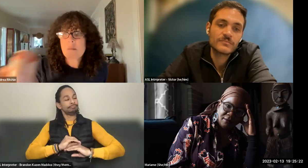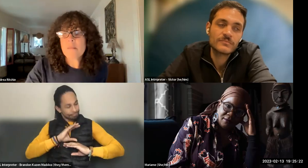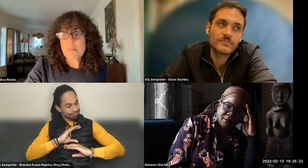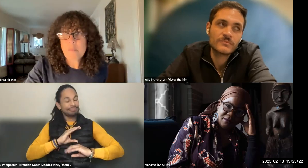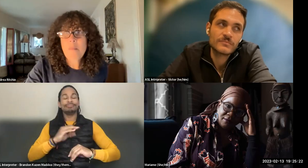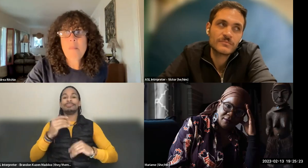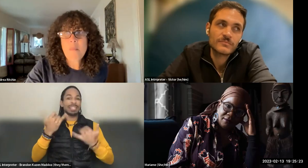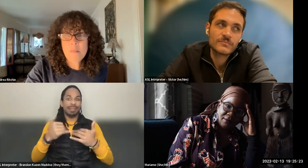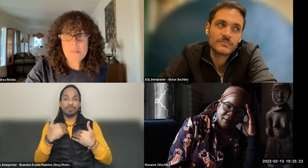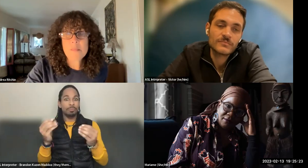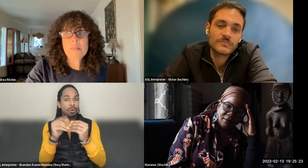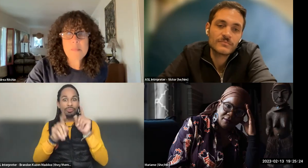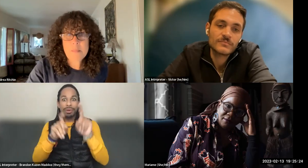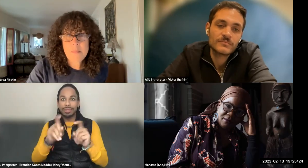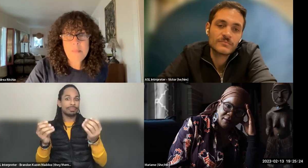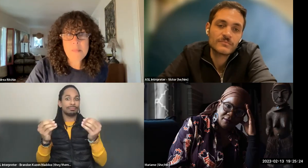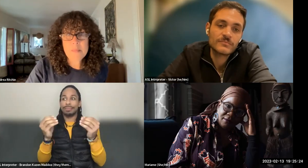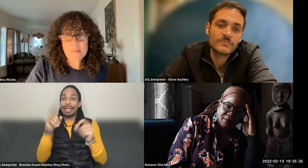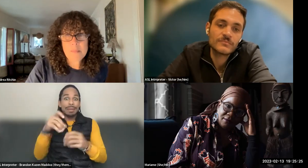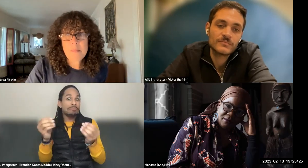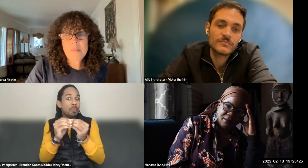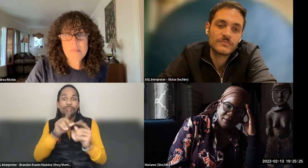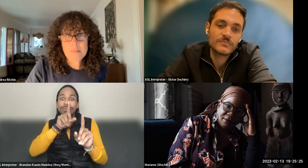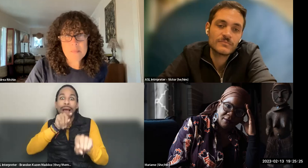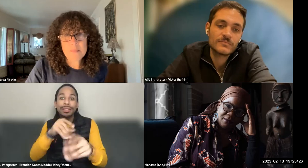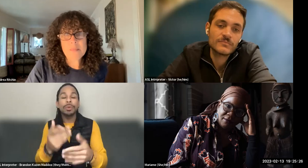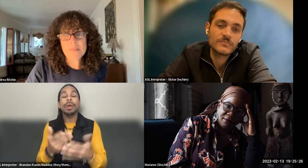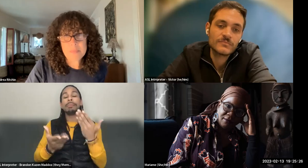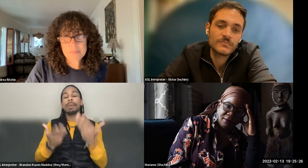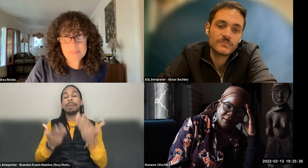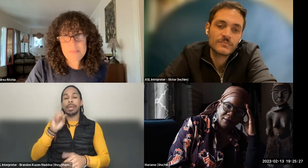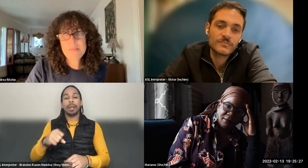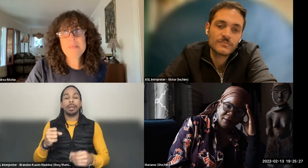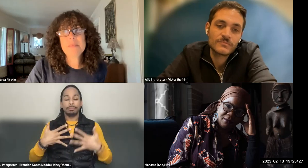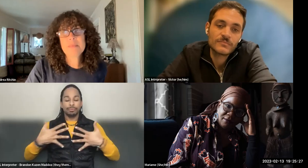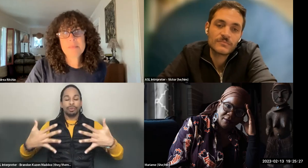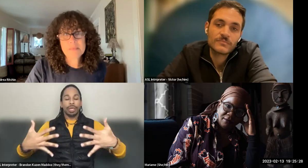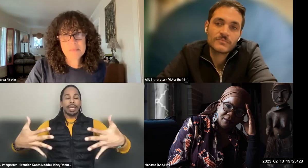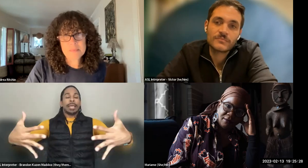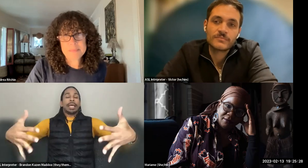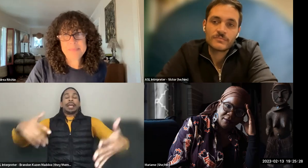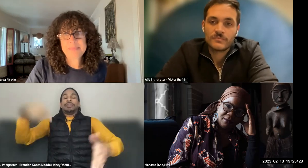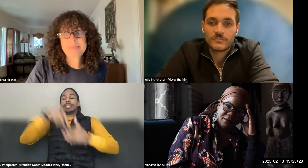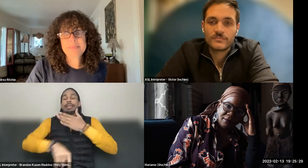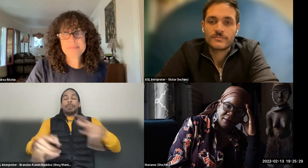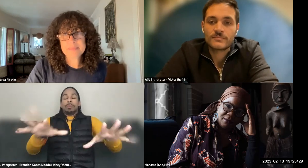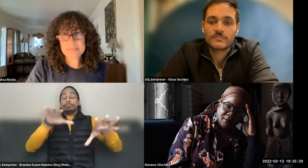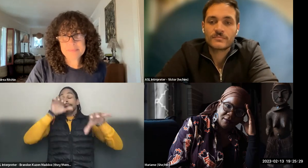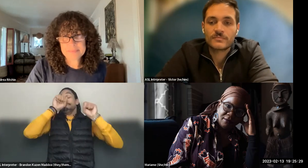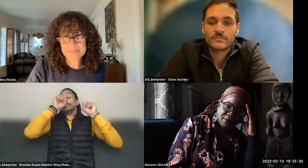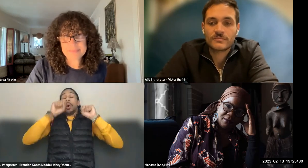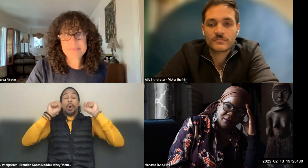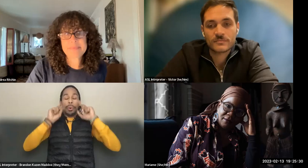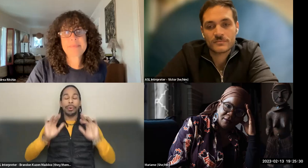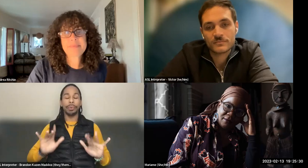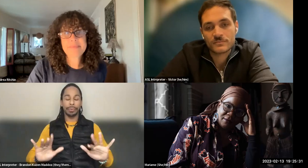that's the same for everybody here. Maybe we can all just take a deep breath also. just for a moment it's a lot.